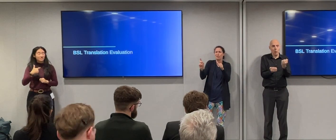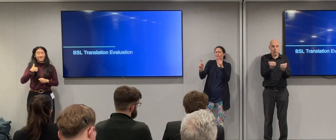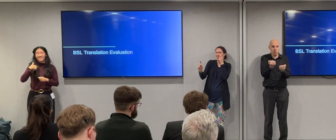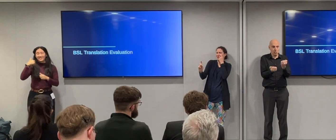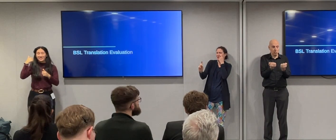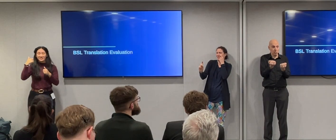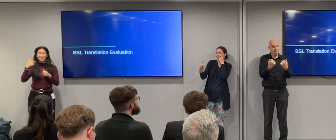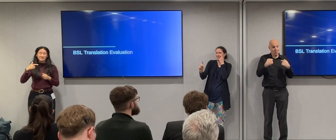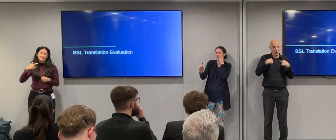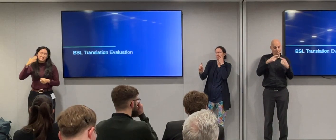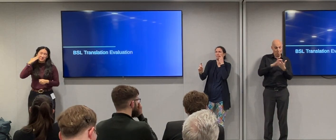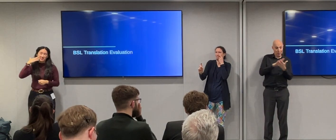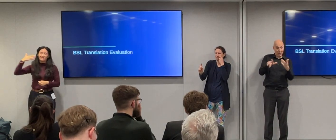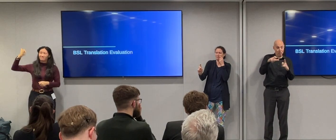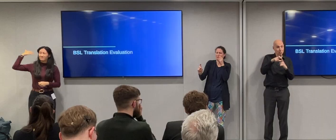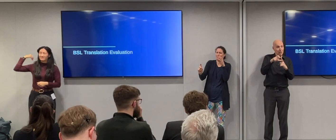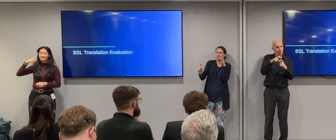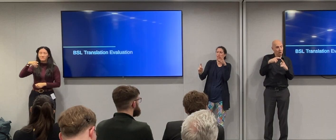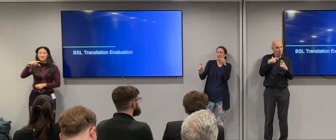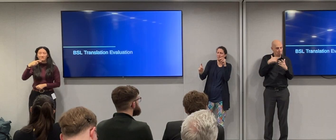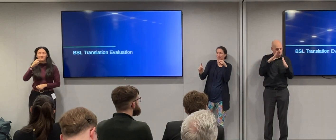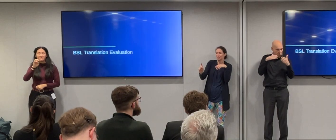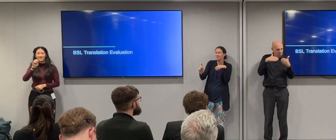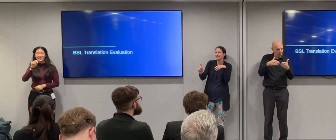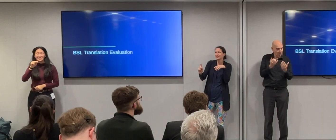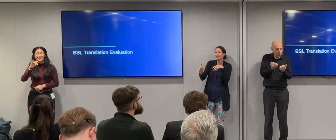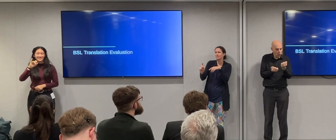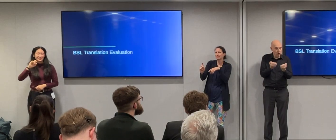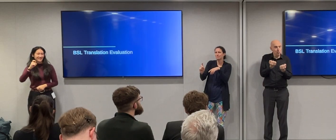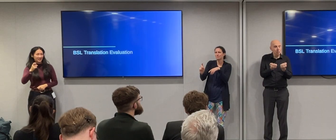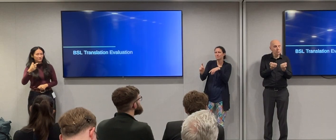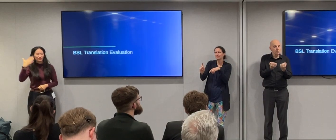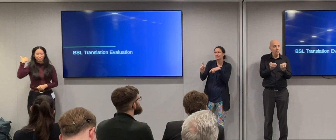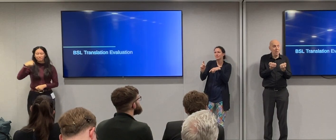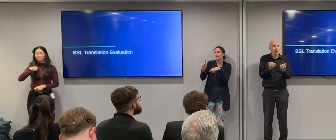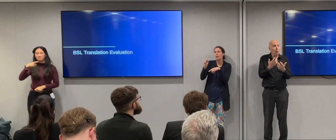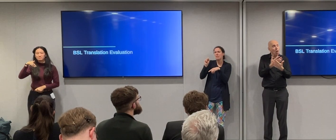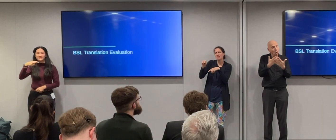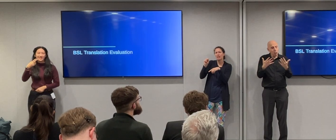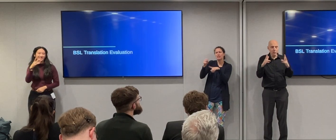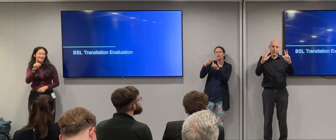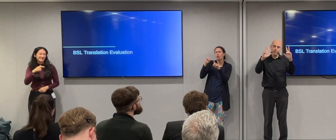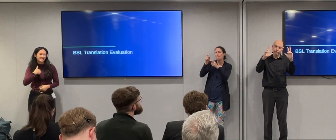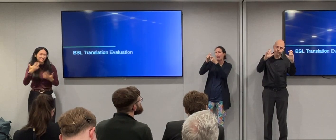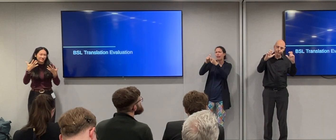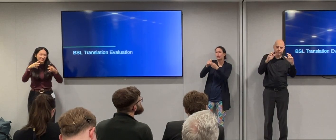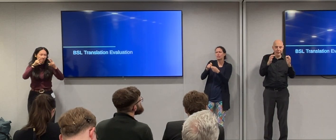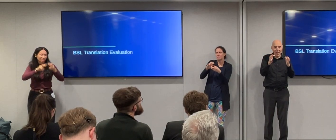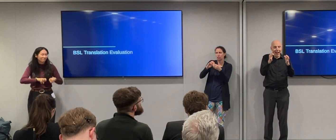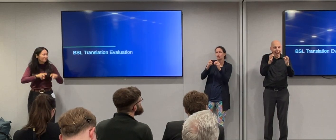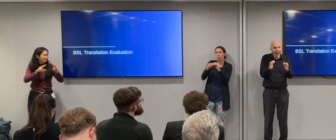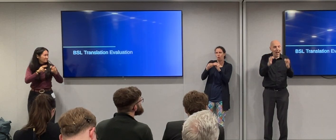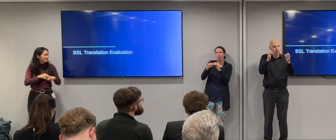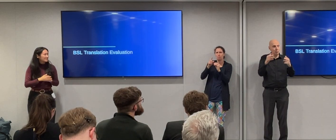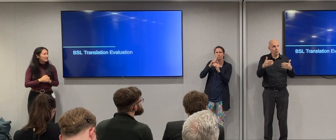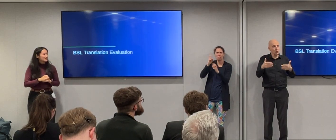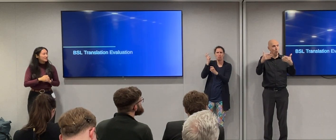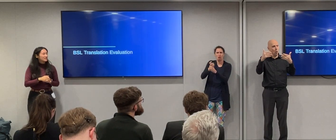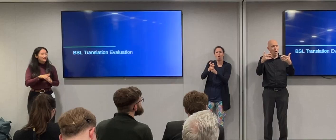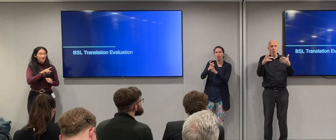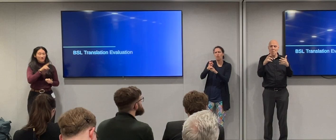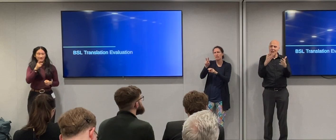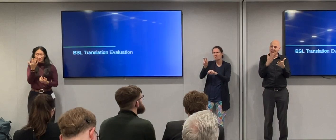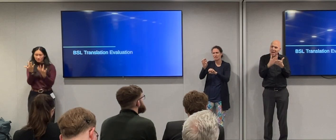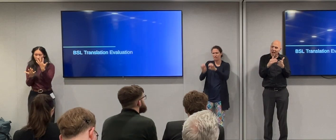my PhD, a fun thing to work with, but a lot of it kind of comes out to accuracy scores. We find that that can be really hard to